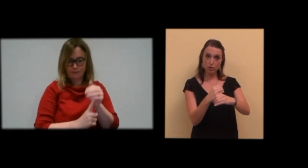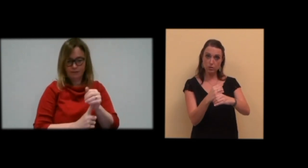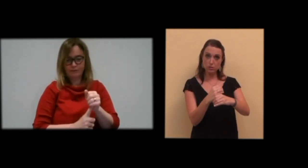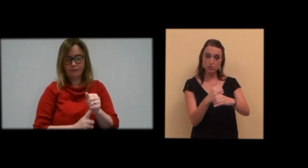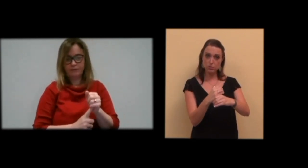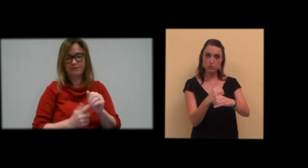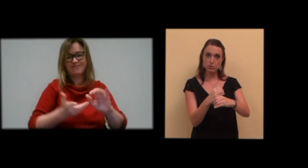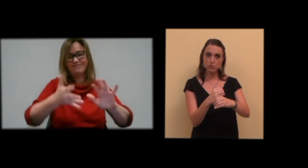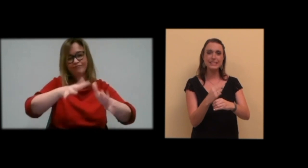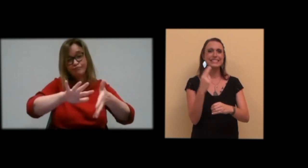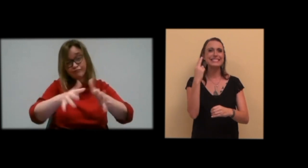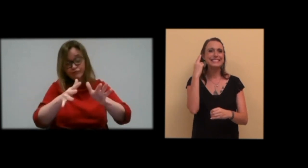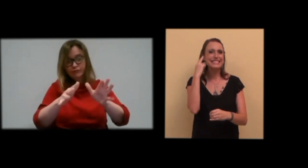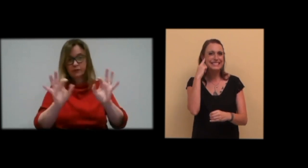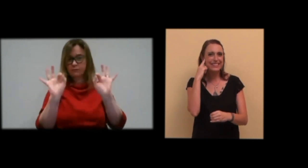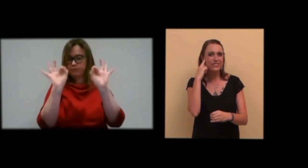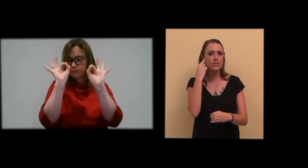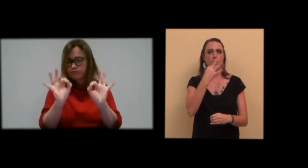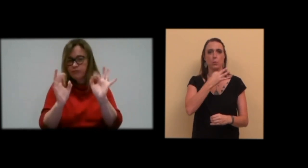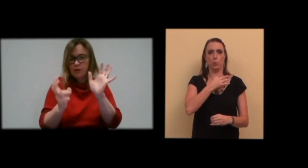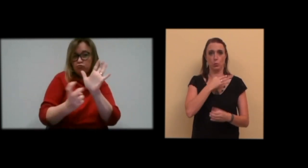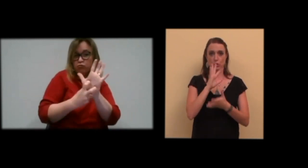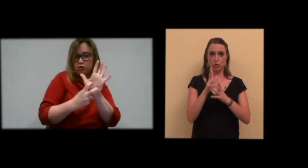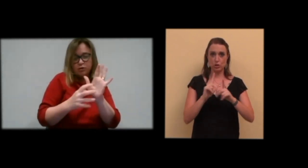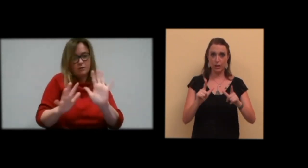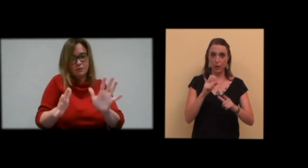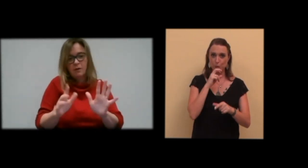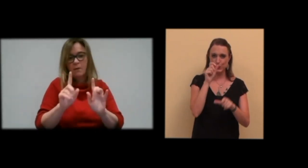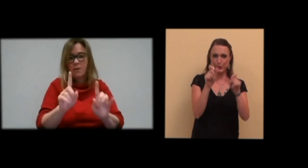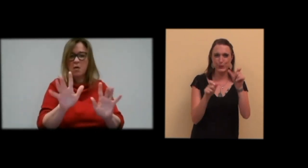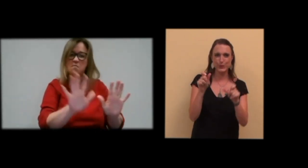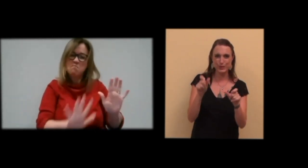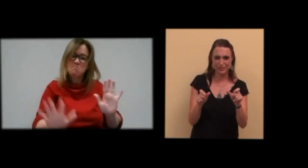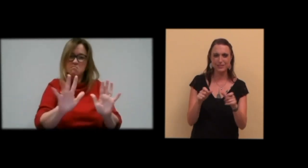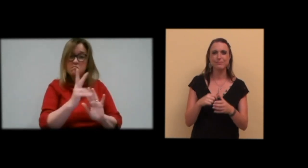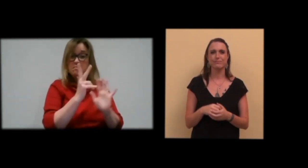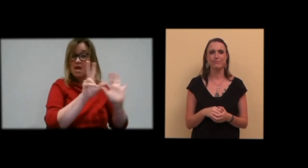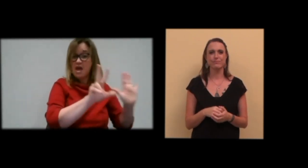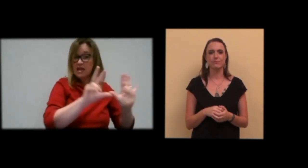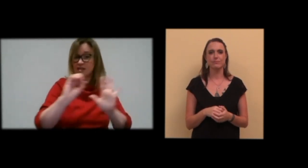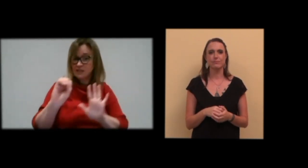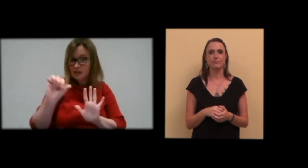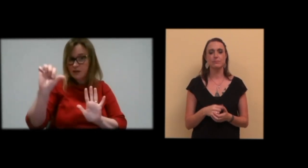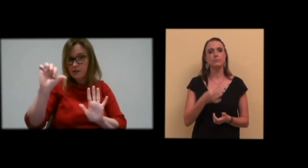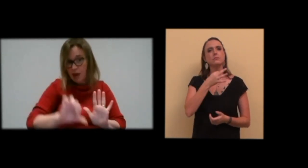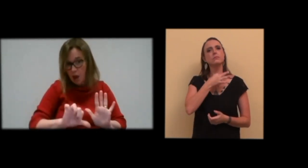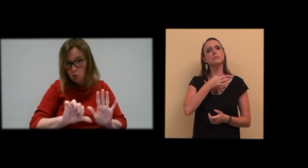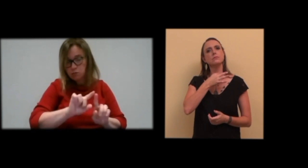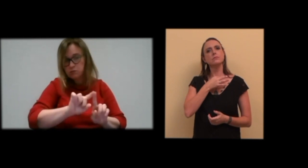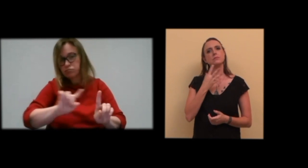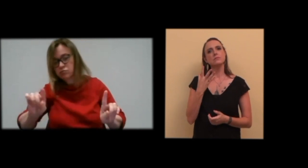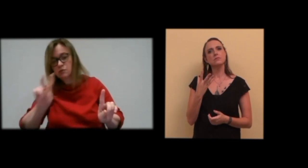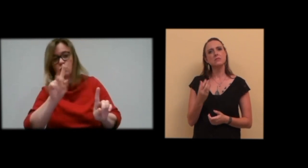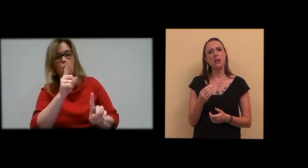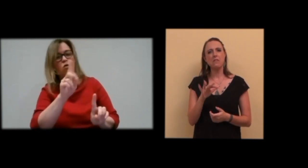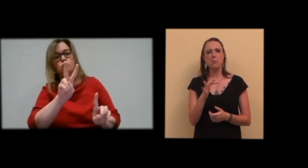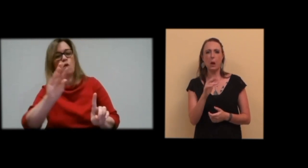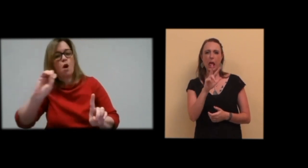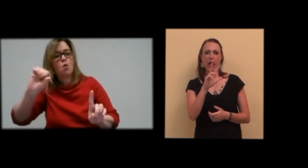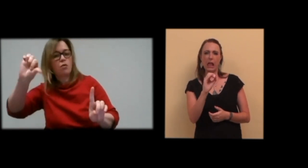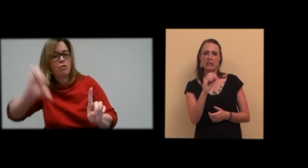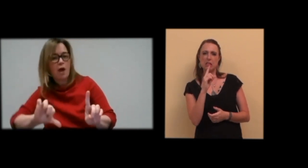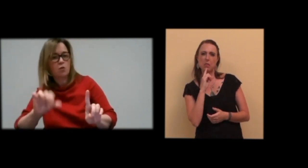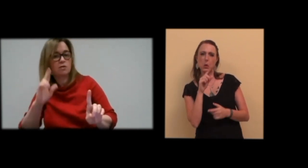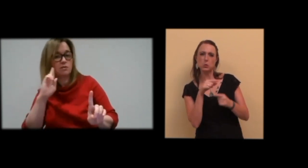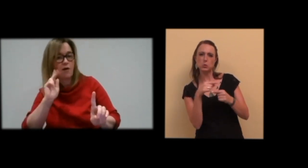Whereas myself, I focus on the work and working with deaf British Sign Language users. In the